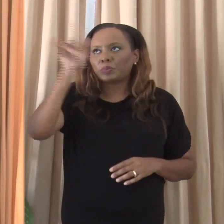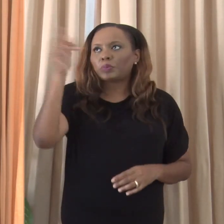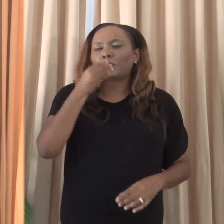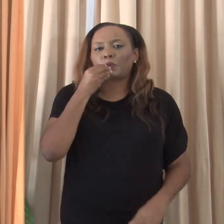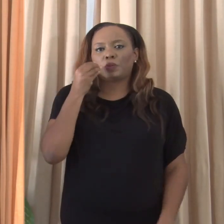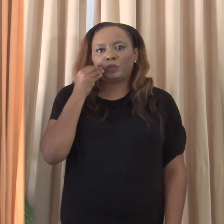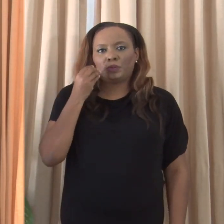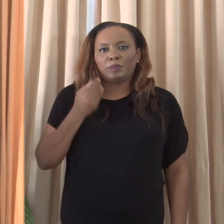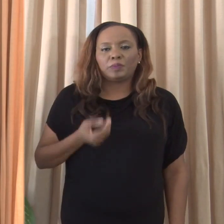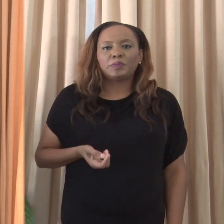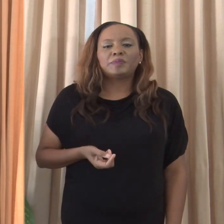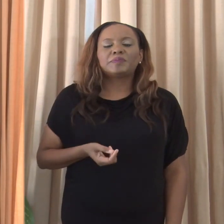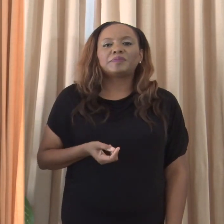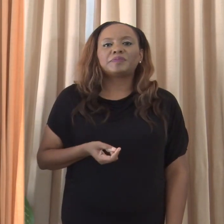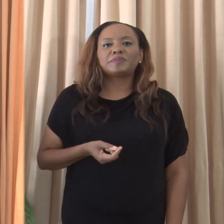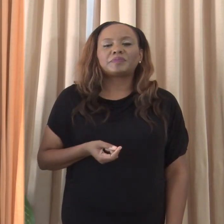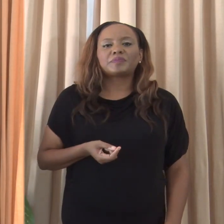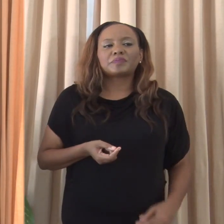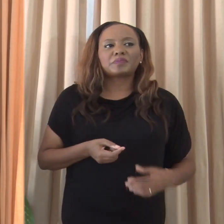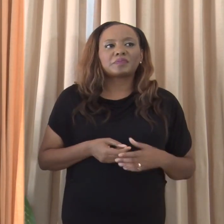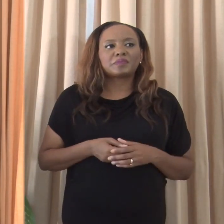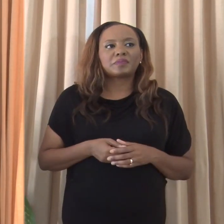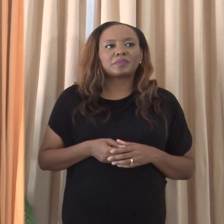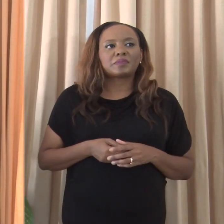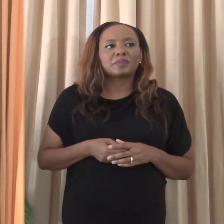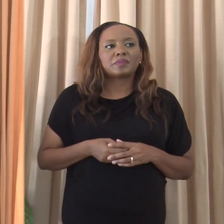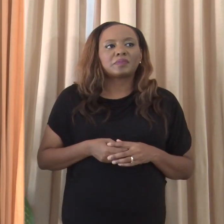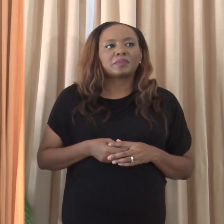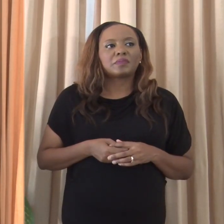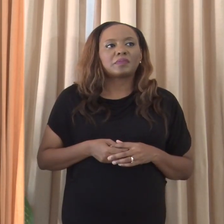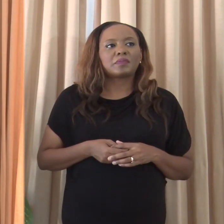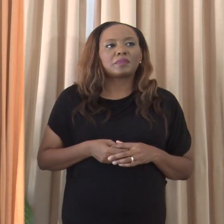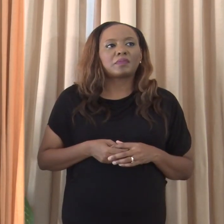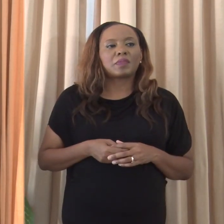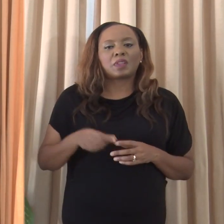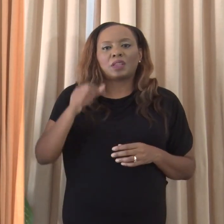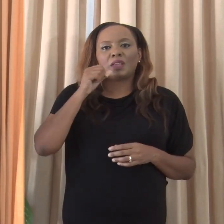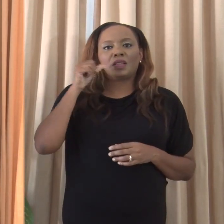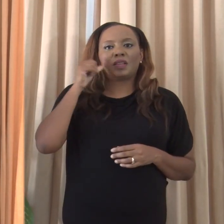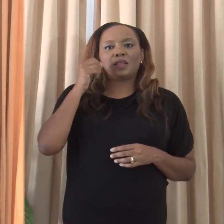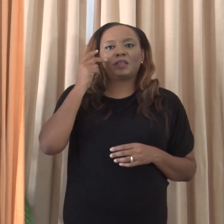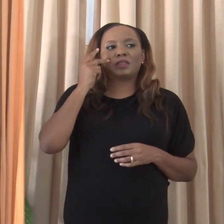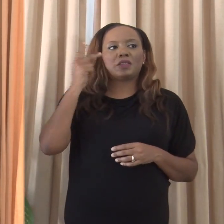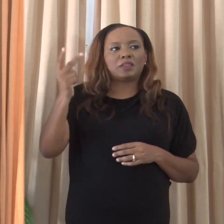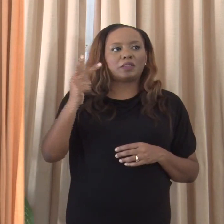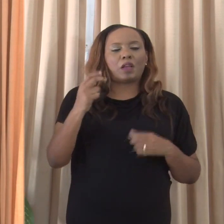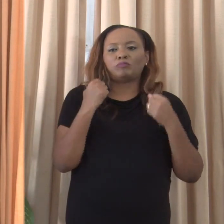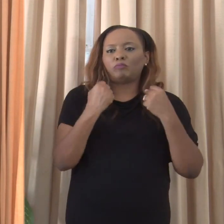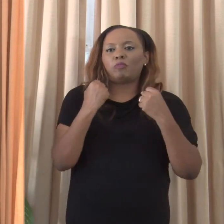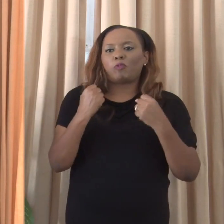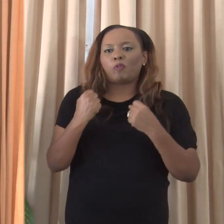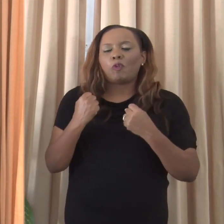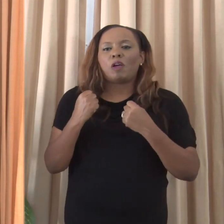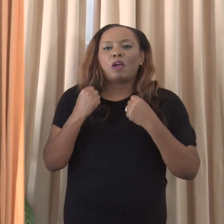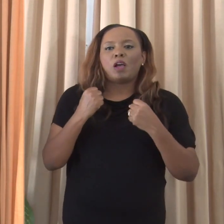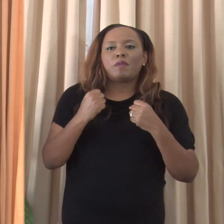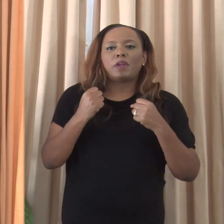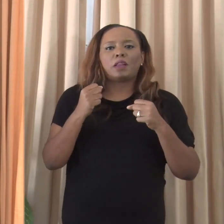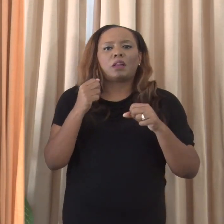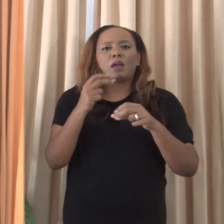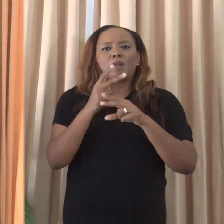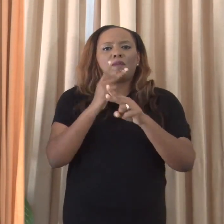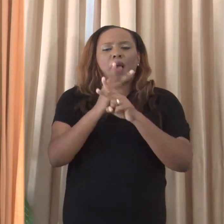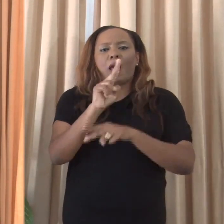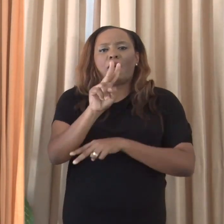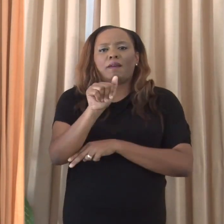have seen yesterday is the convoys taking them up in a security bubble from the port to the airport, where